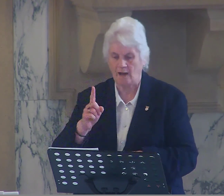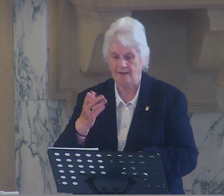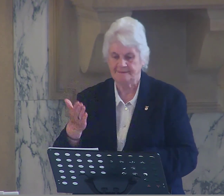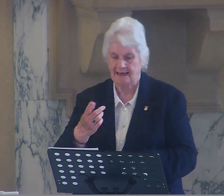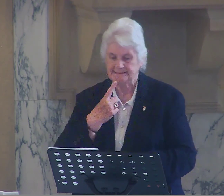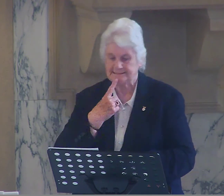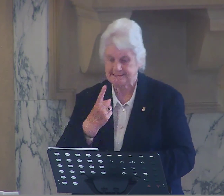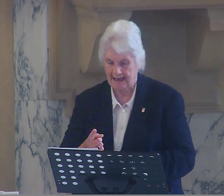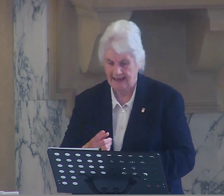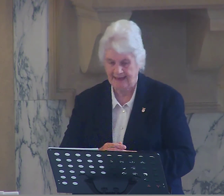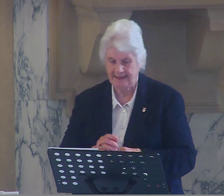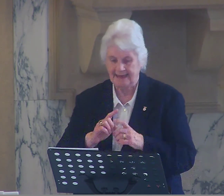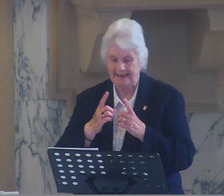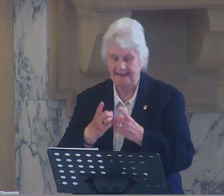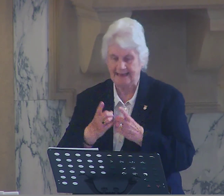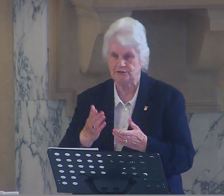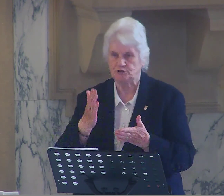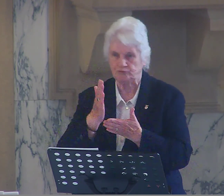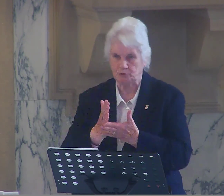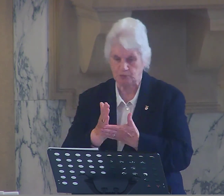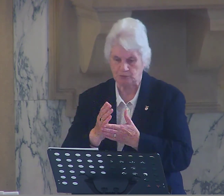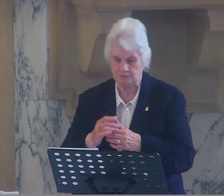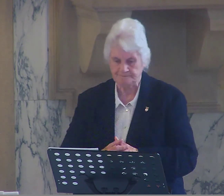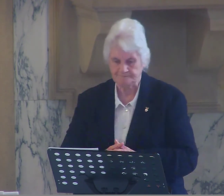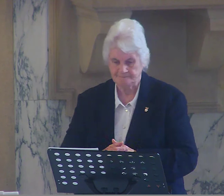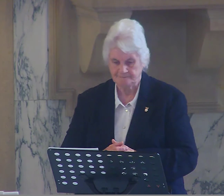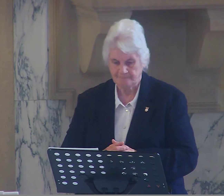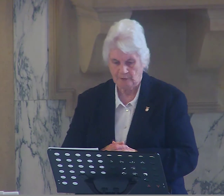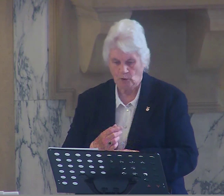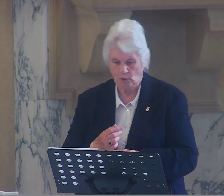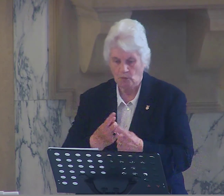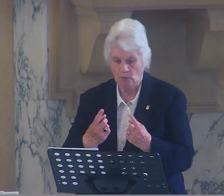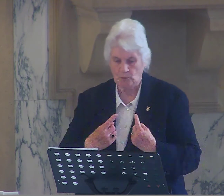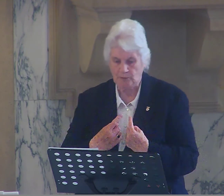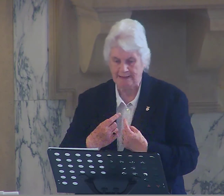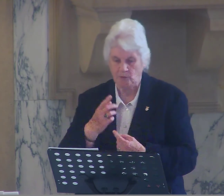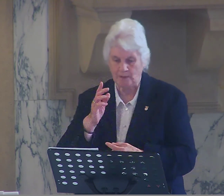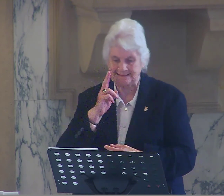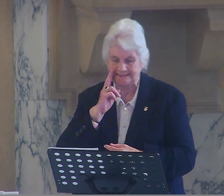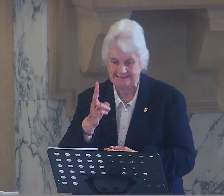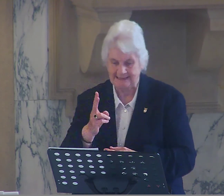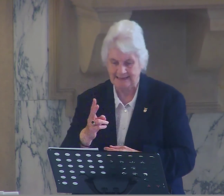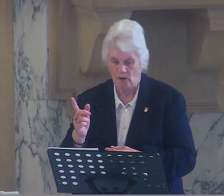But we will see if what they say is true.